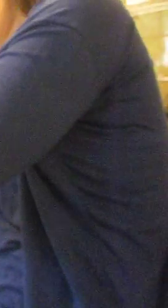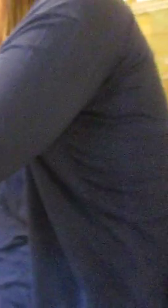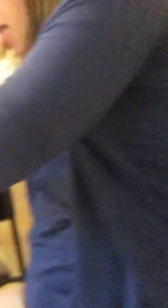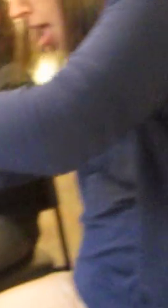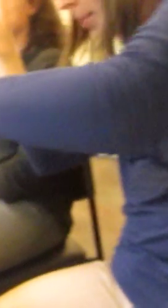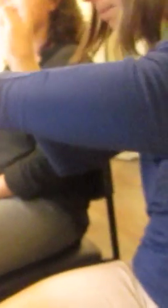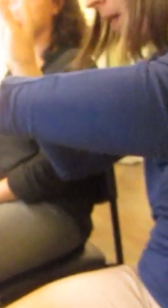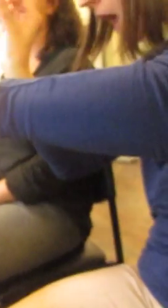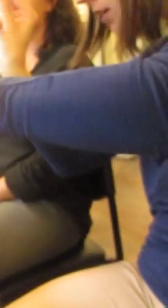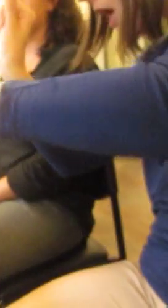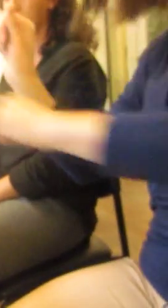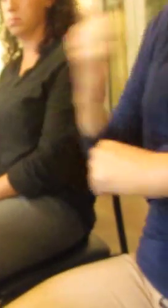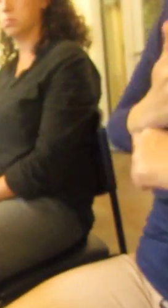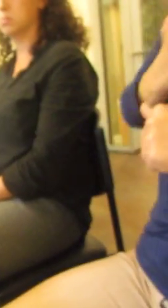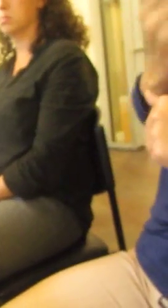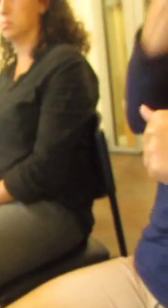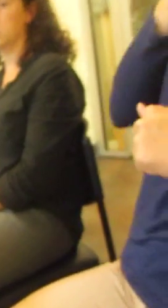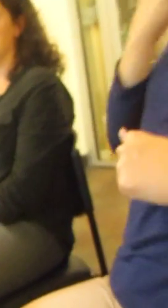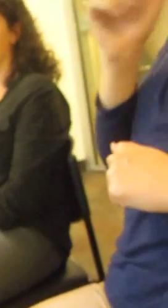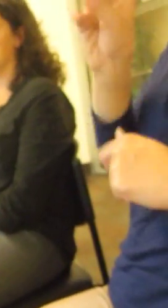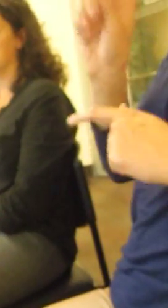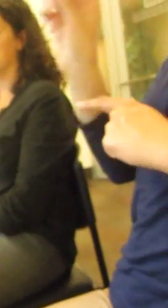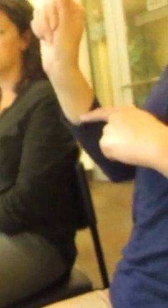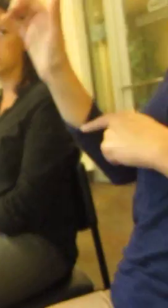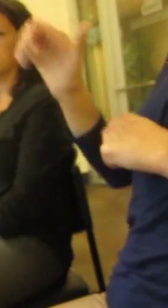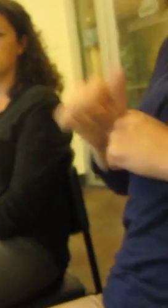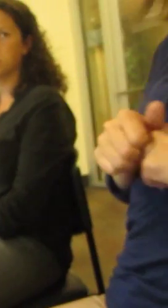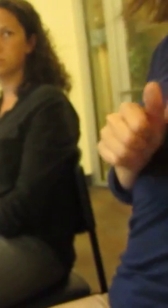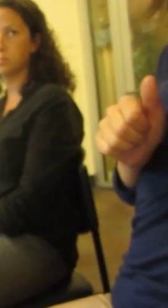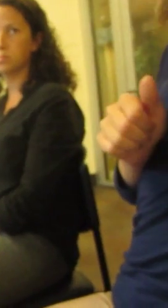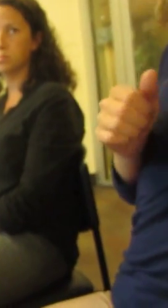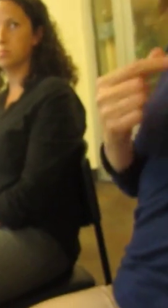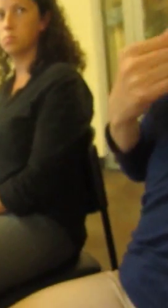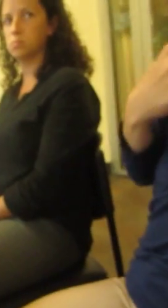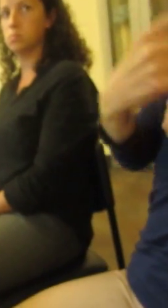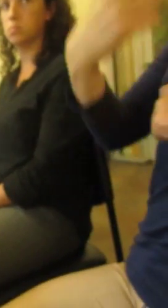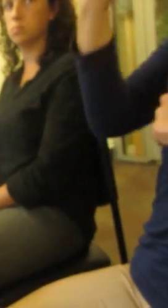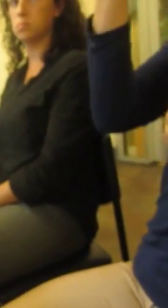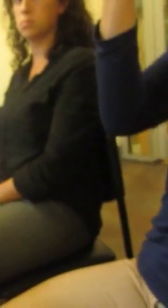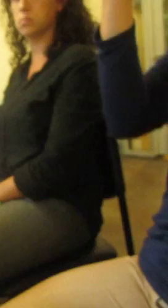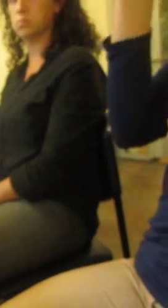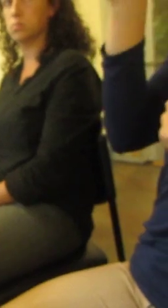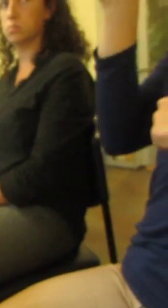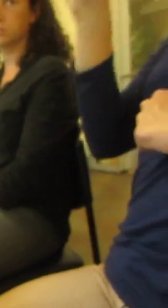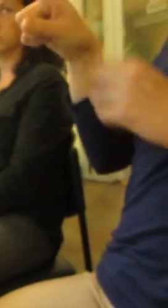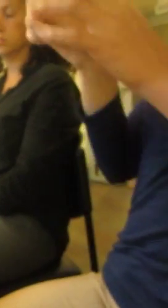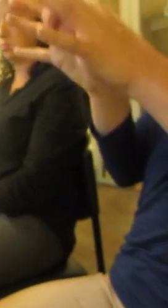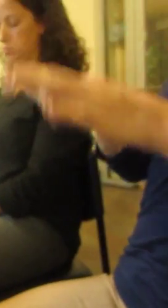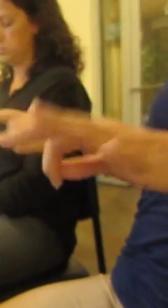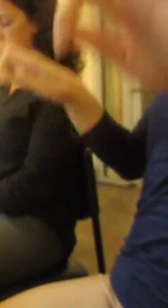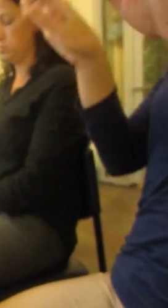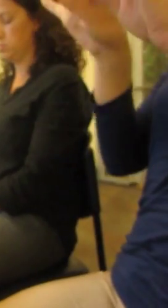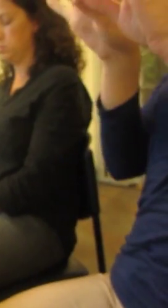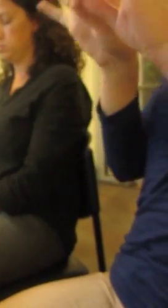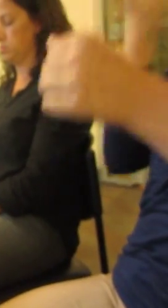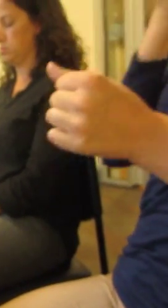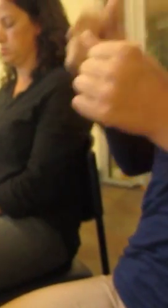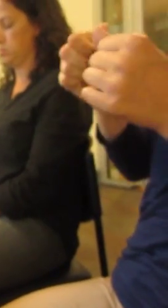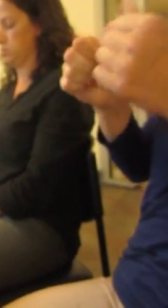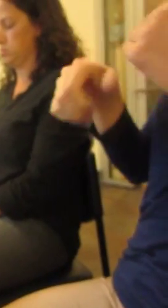Yeah. I think we have to remember, even within the police bureau, there are political things